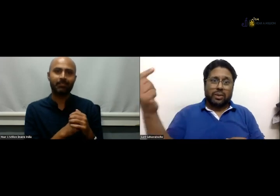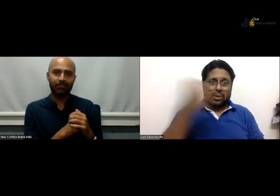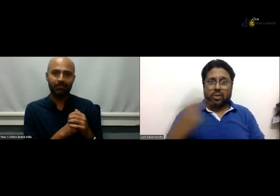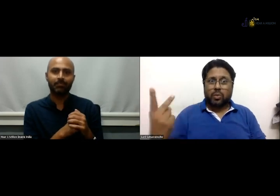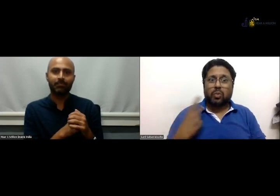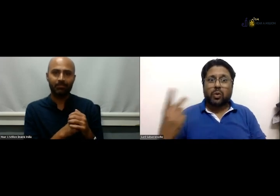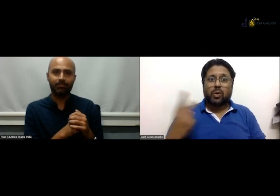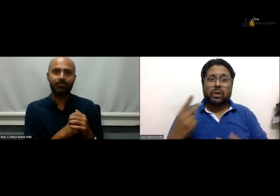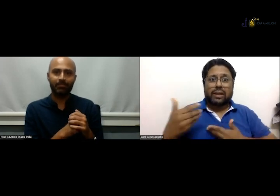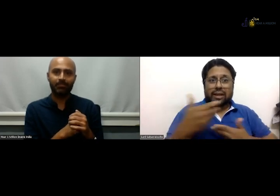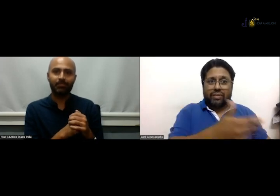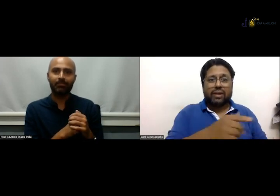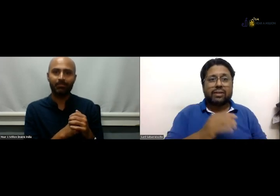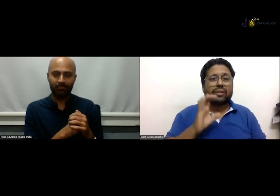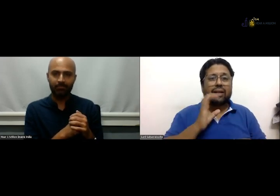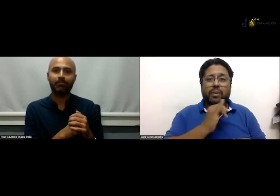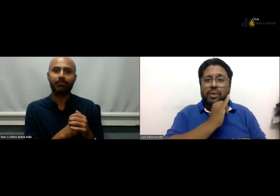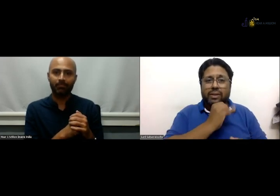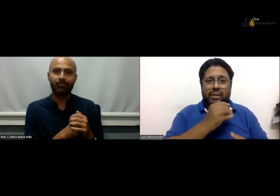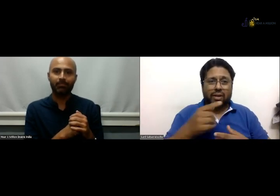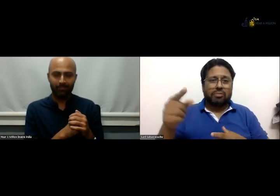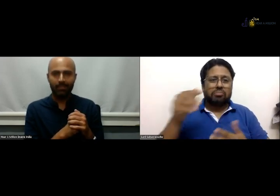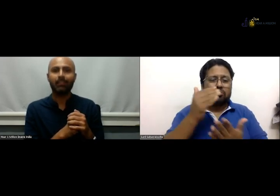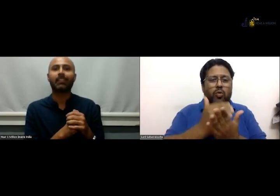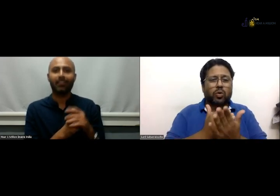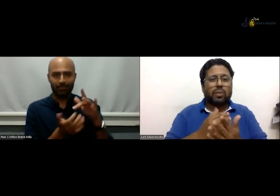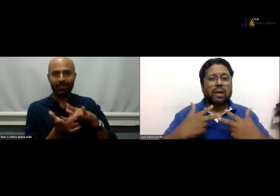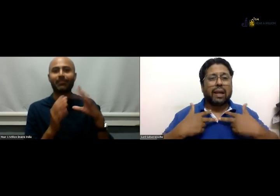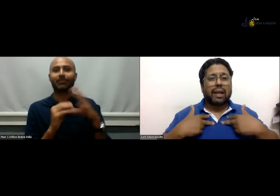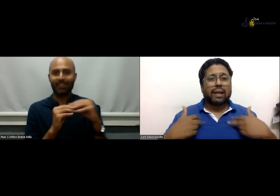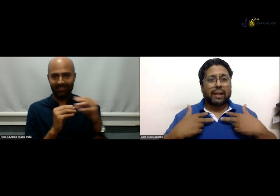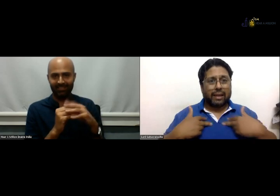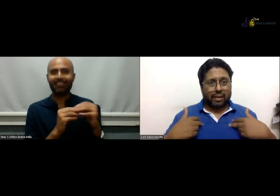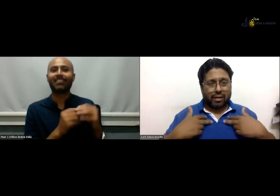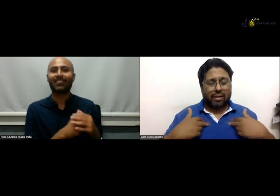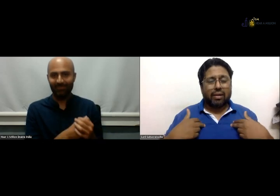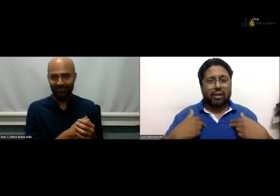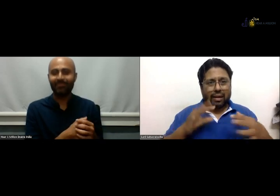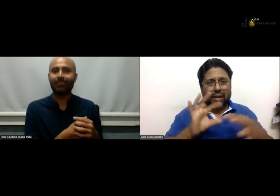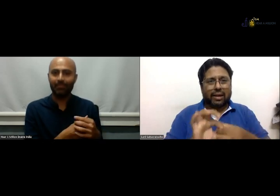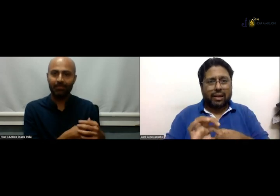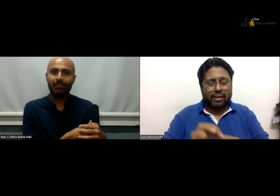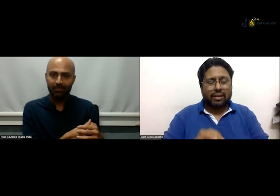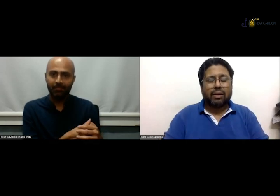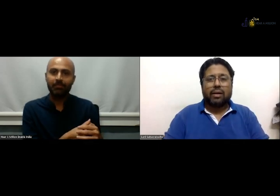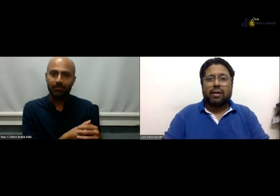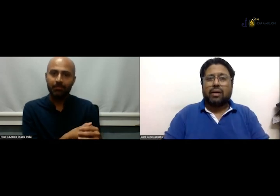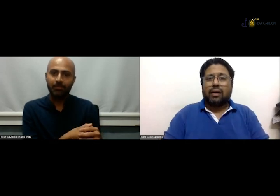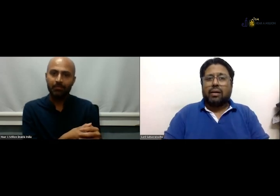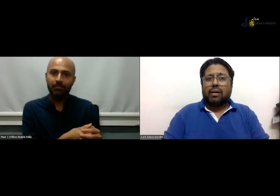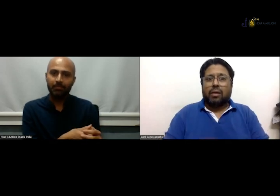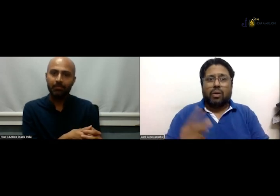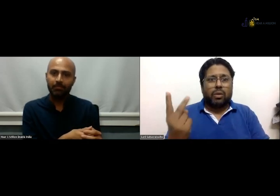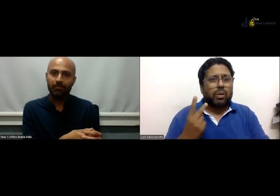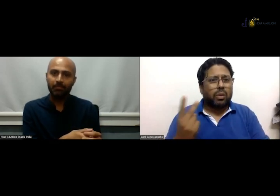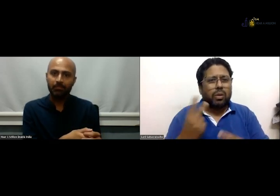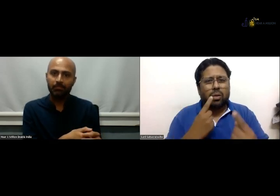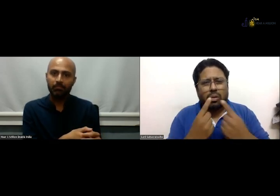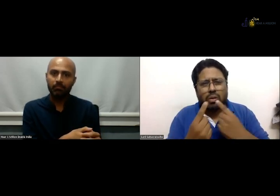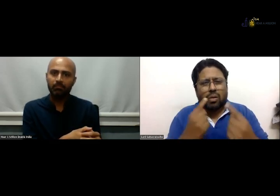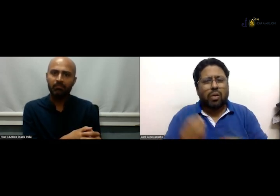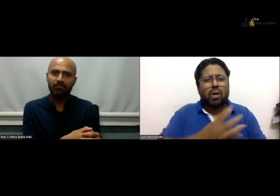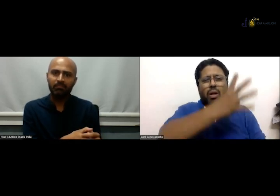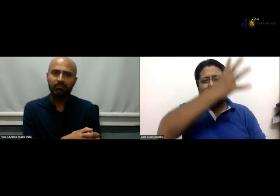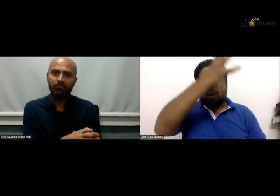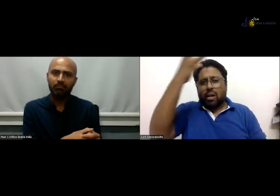March. Sudamini was here. We both were there. We were invited in a program which was organized by Hear a Million.